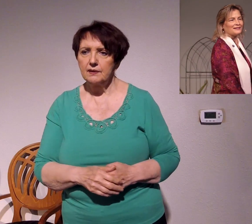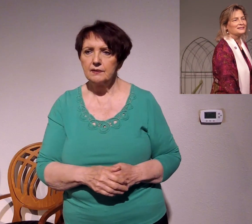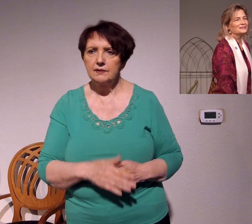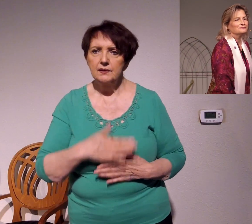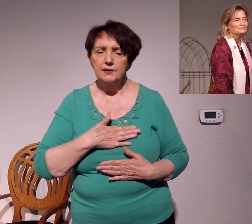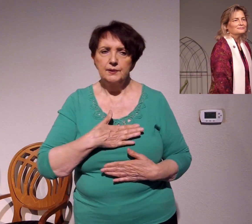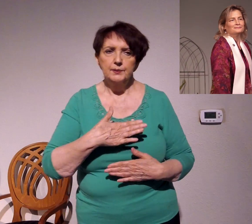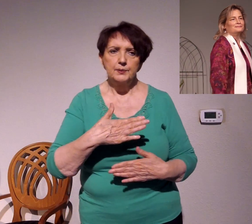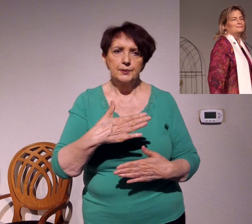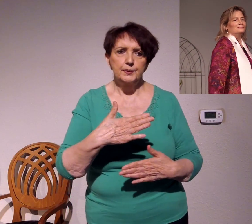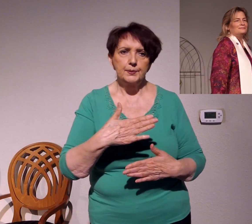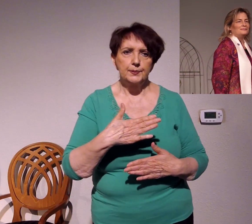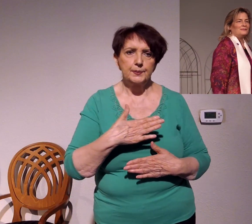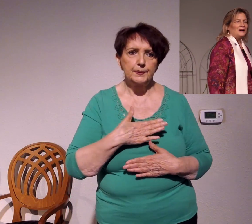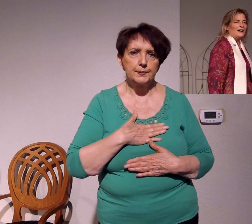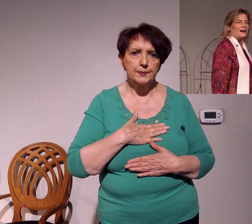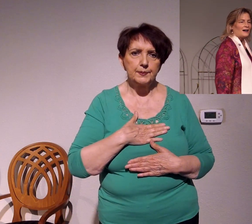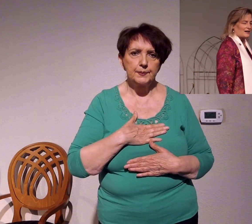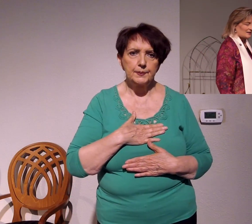breath.